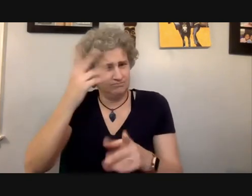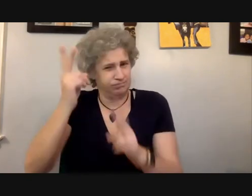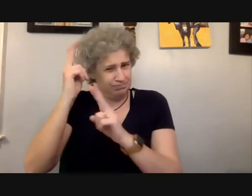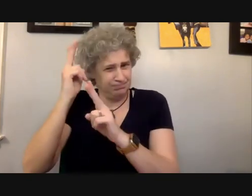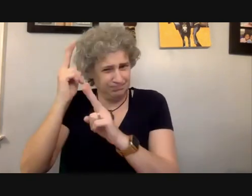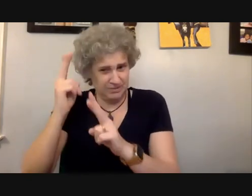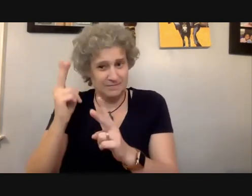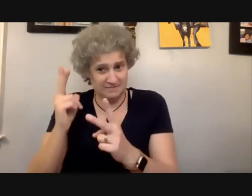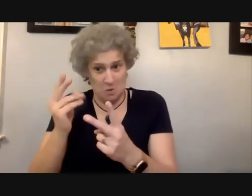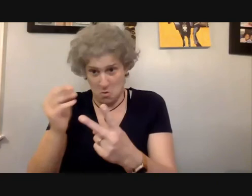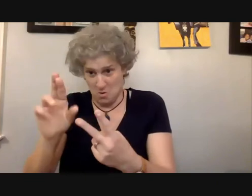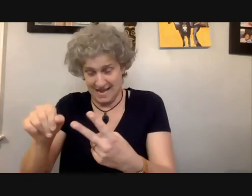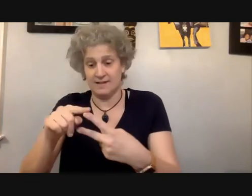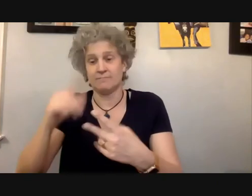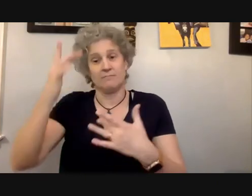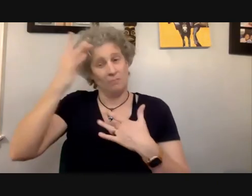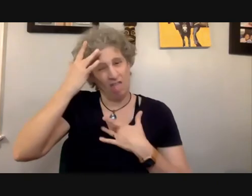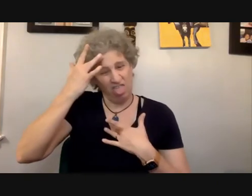ill, very sick,